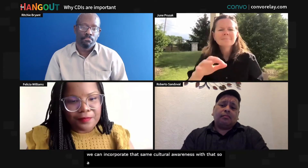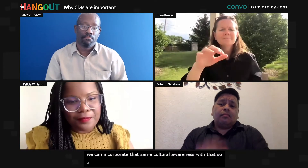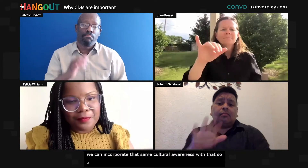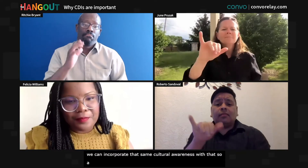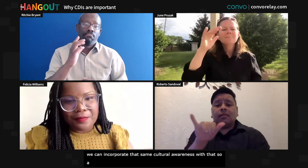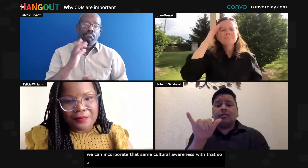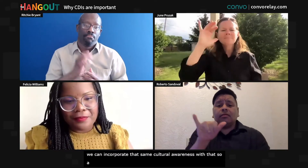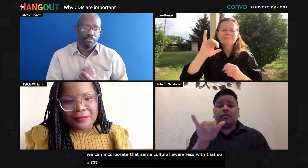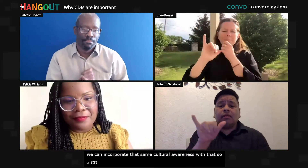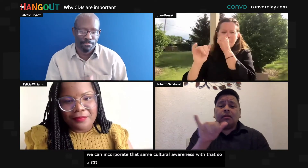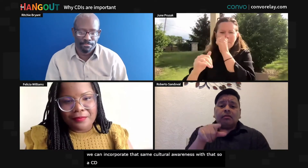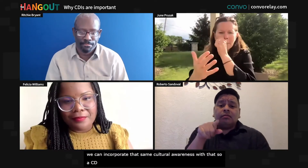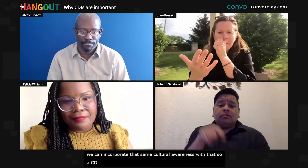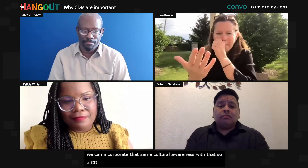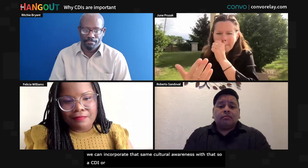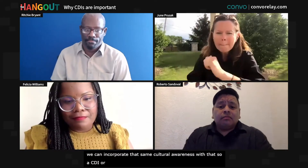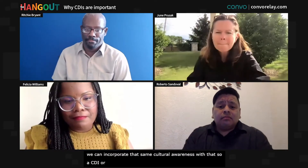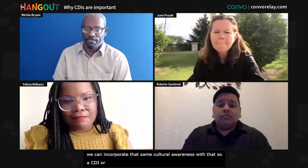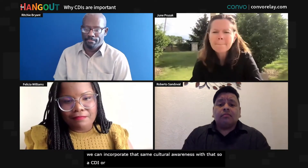it should be included in that.